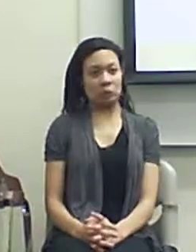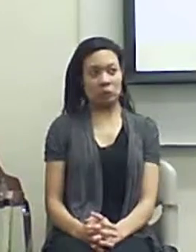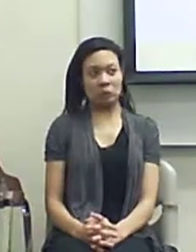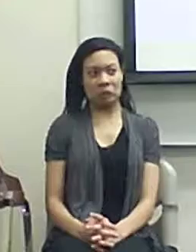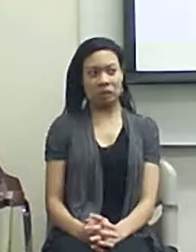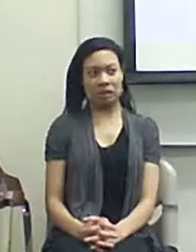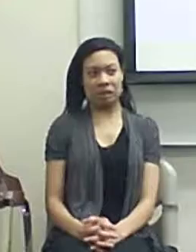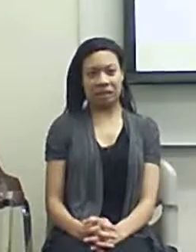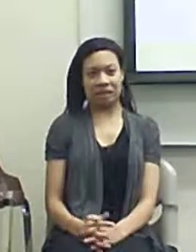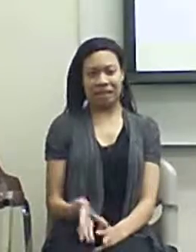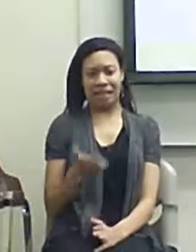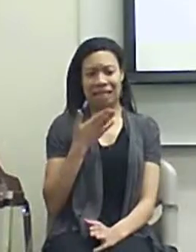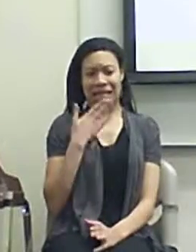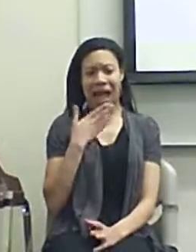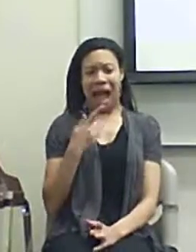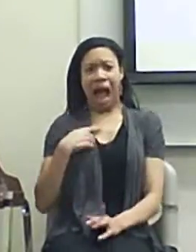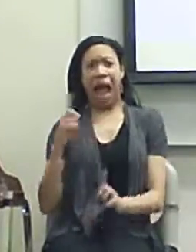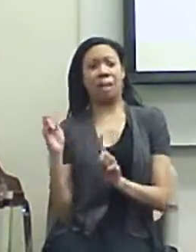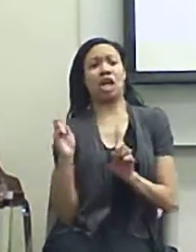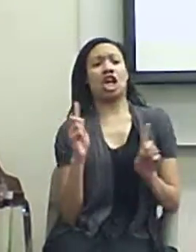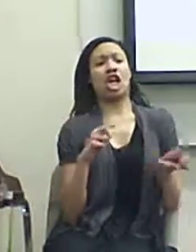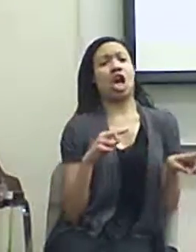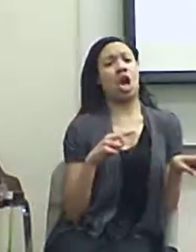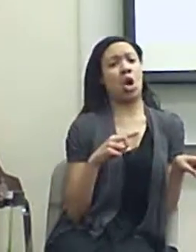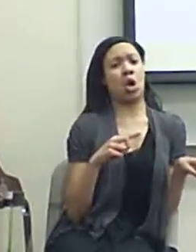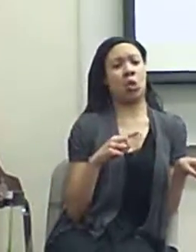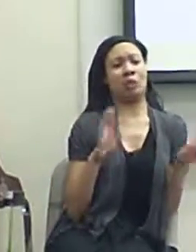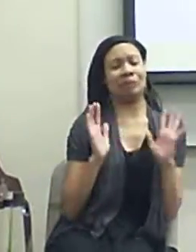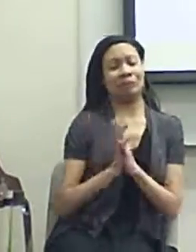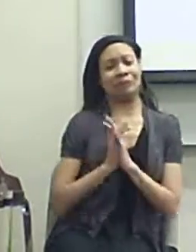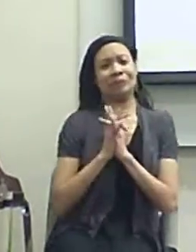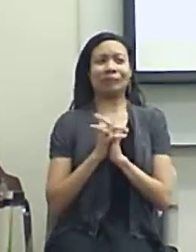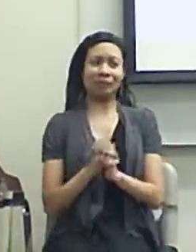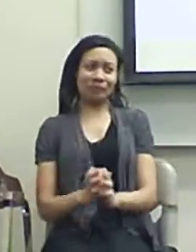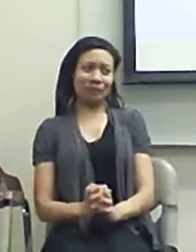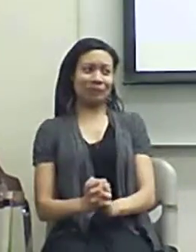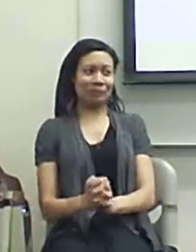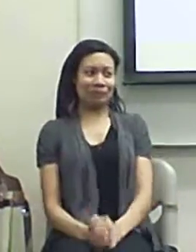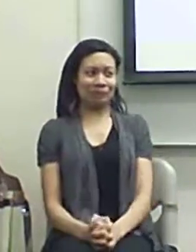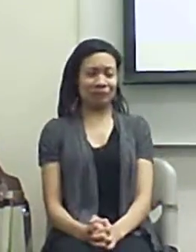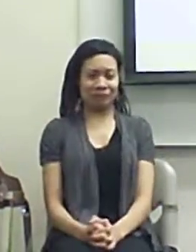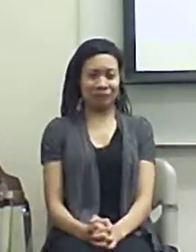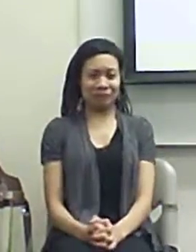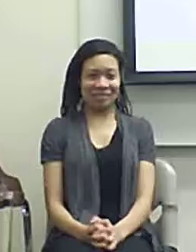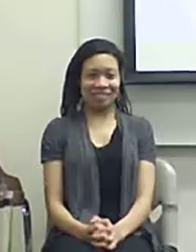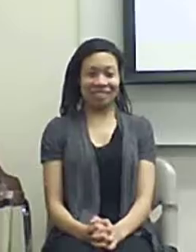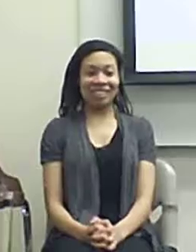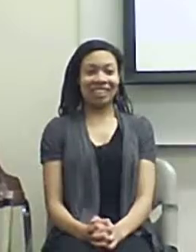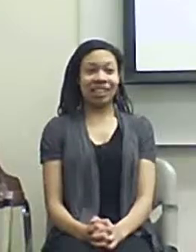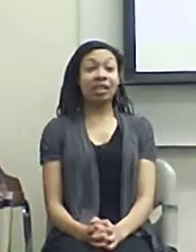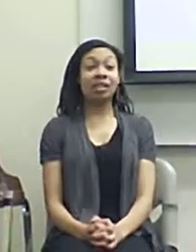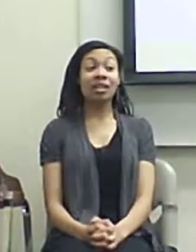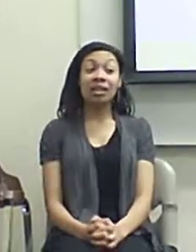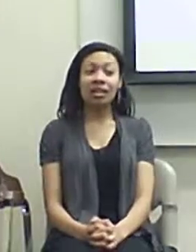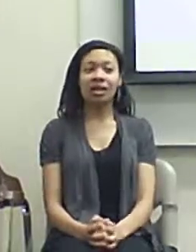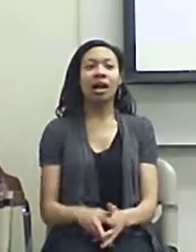get? I'm just gonna Booyah! There you go. So that, you know, of course security comes in